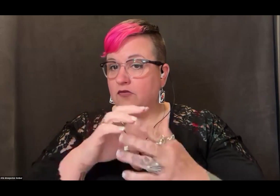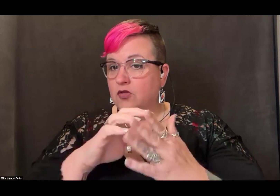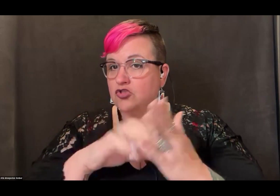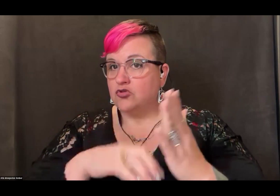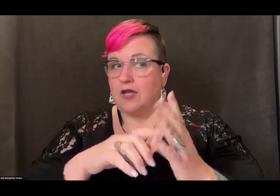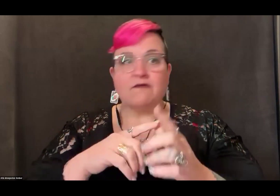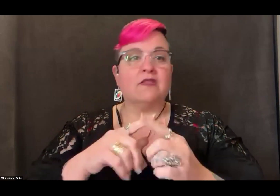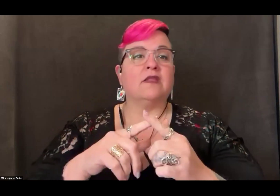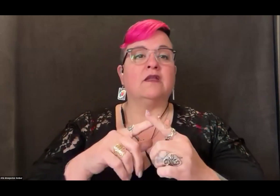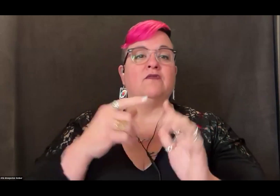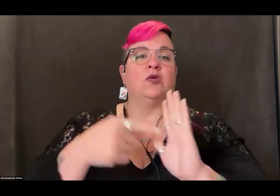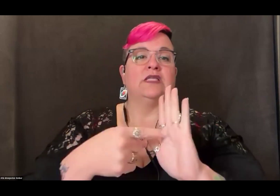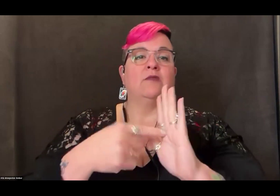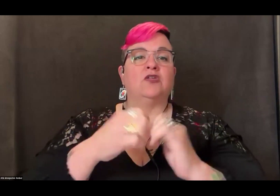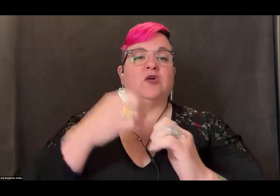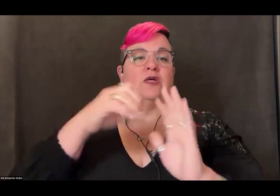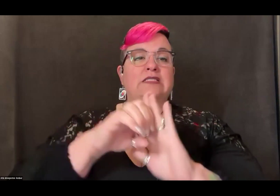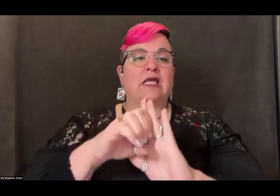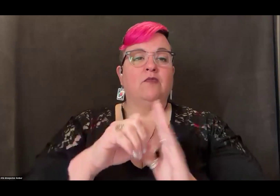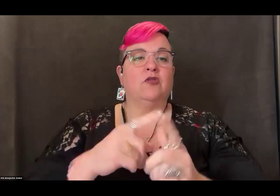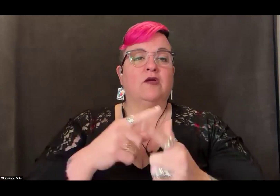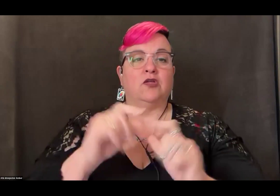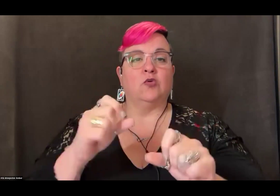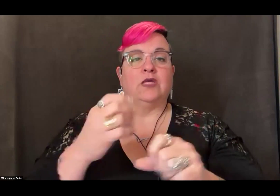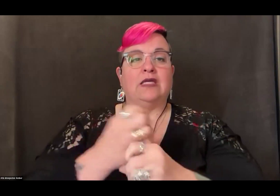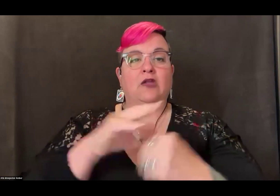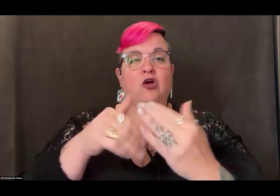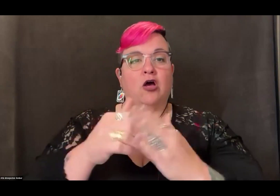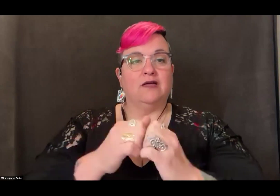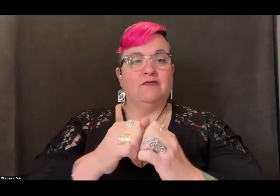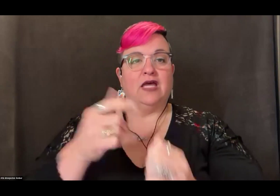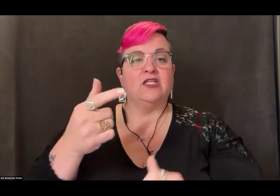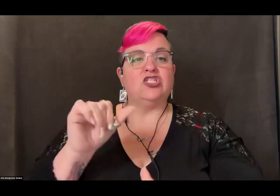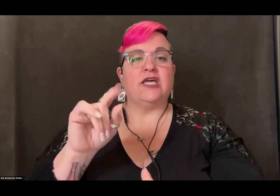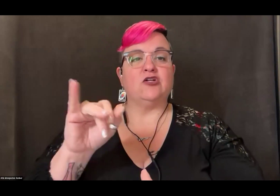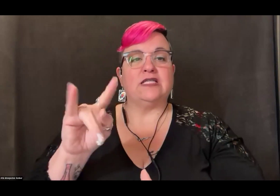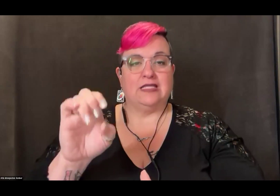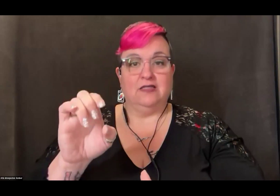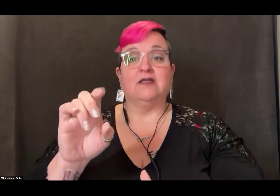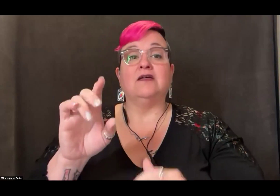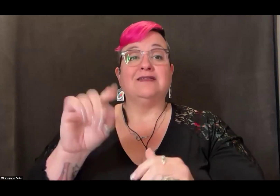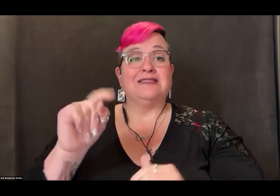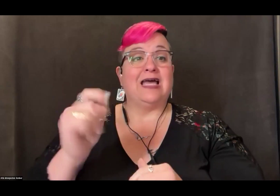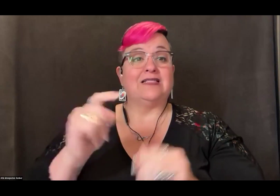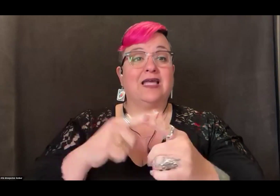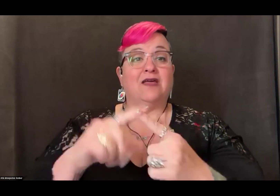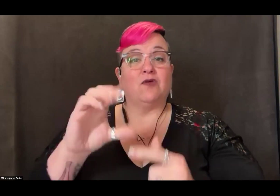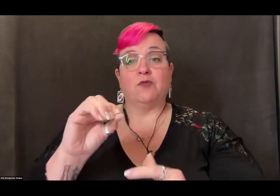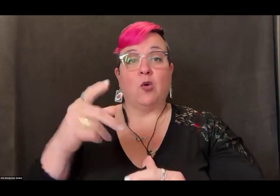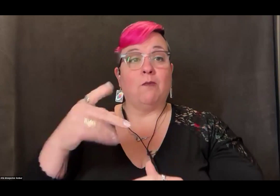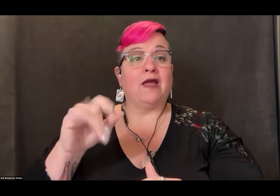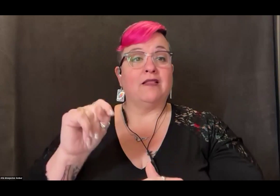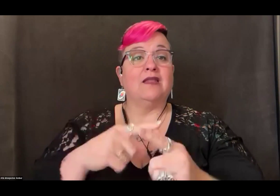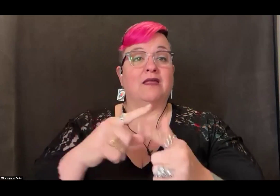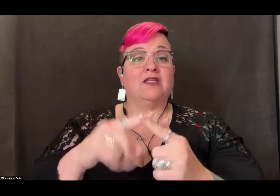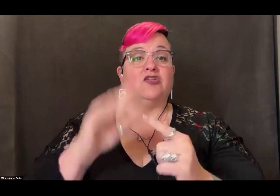it'll, if you, for example, get that generated text from Copilot and you're like, I like it,